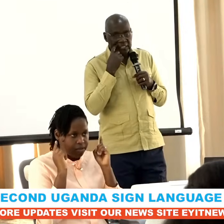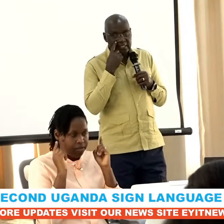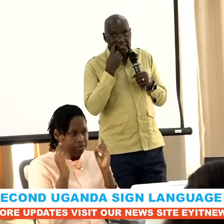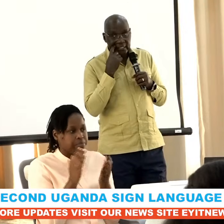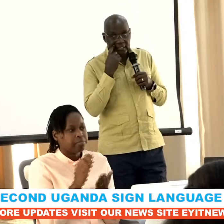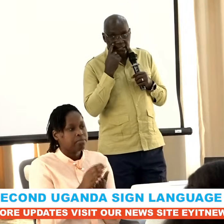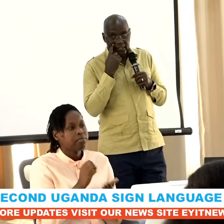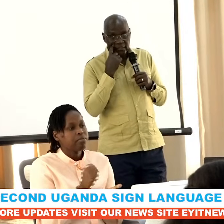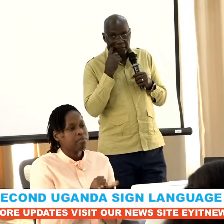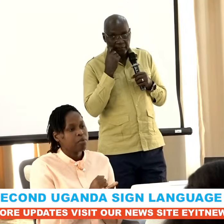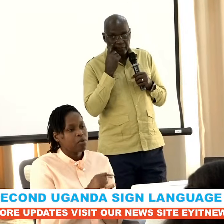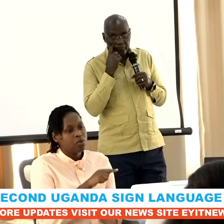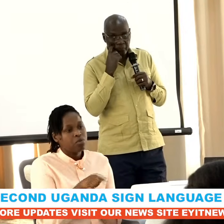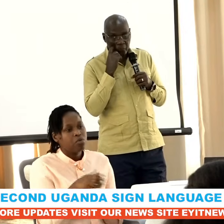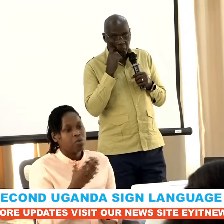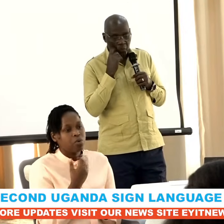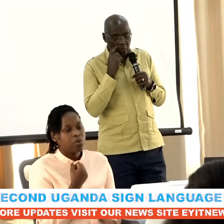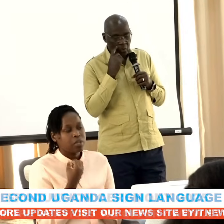Because there is a need.